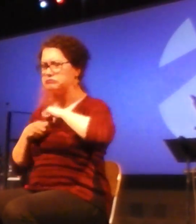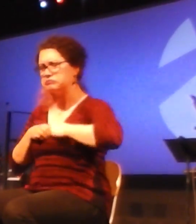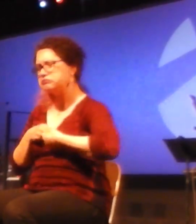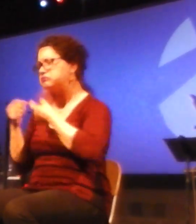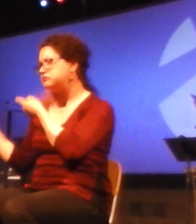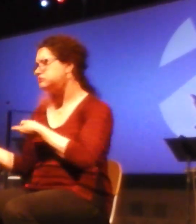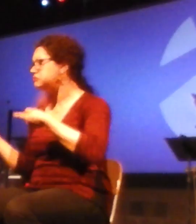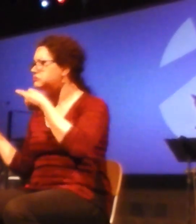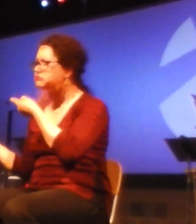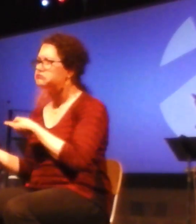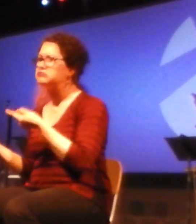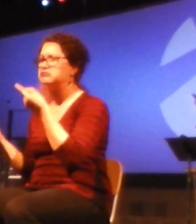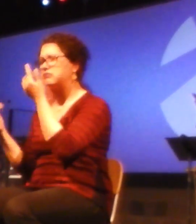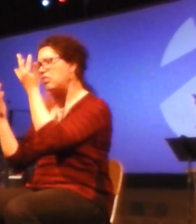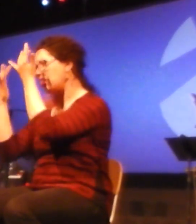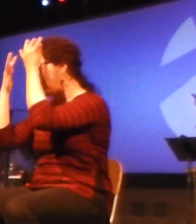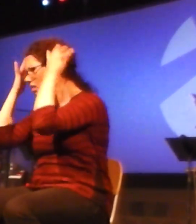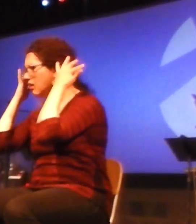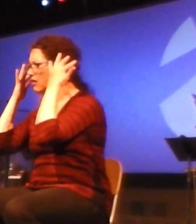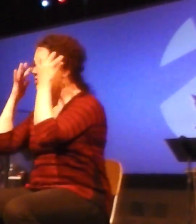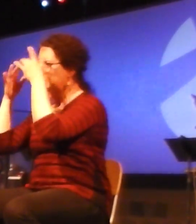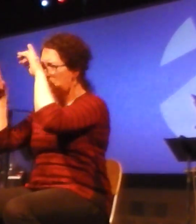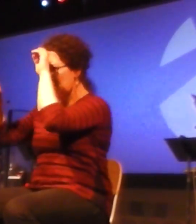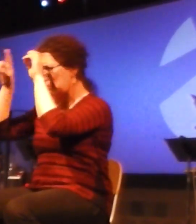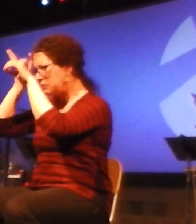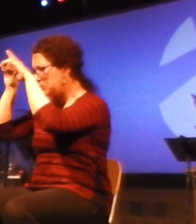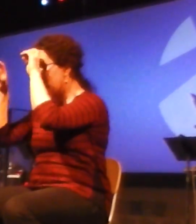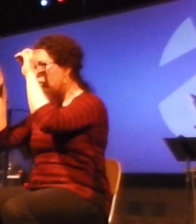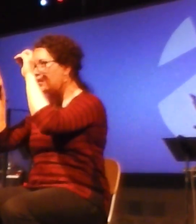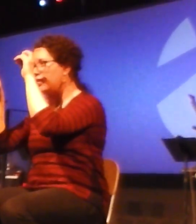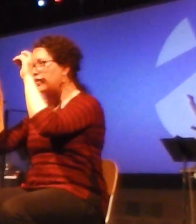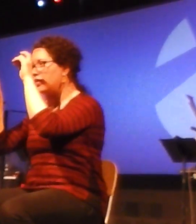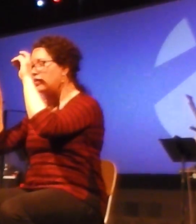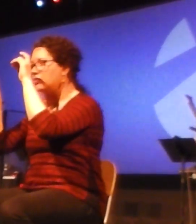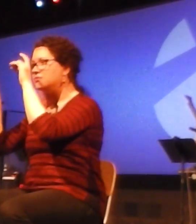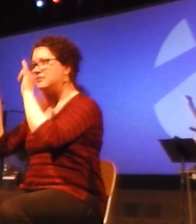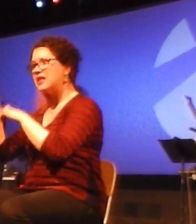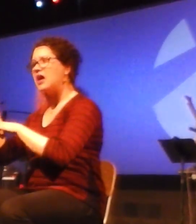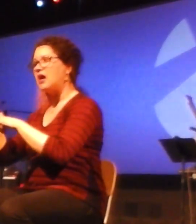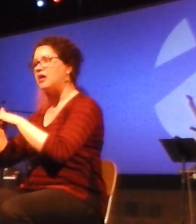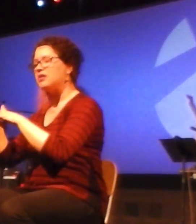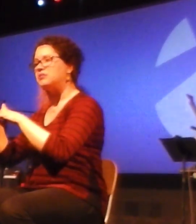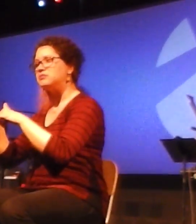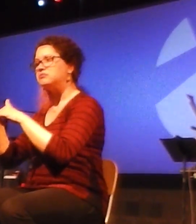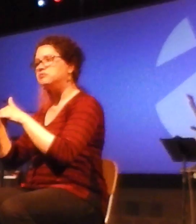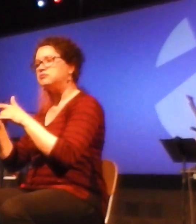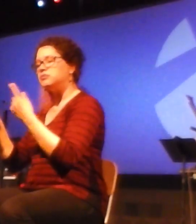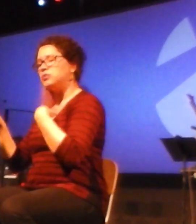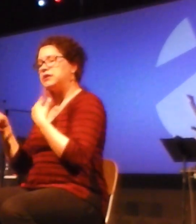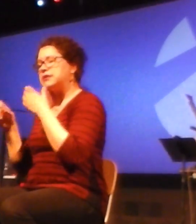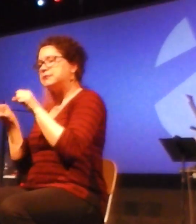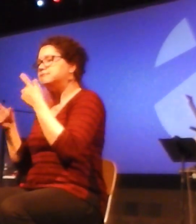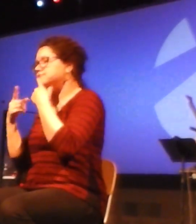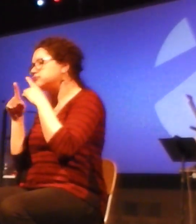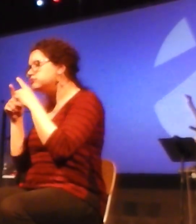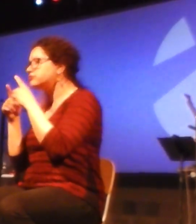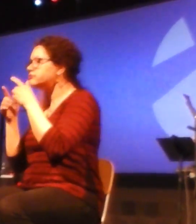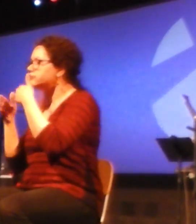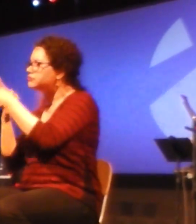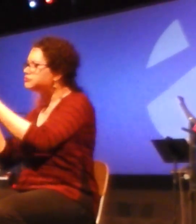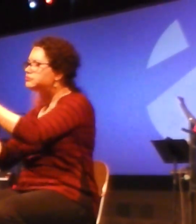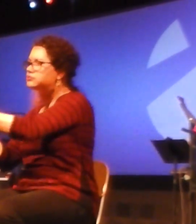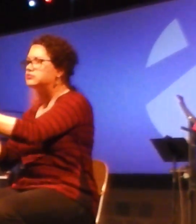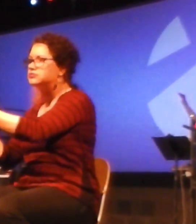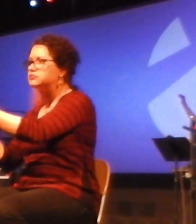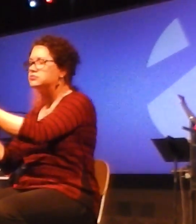the suffering and the questions and the confusion that we're going through. And so I would ask the question, are you trusting